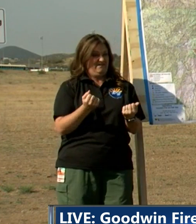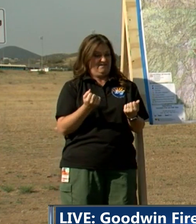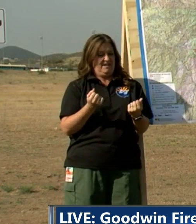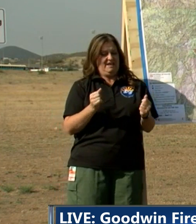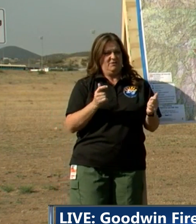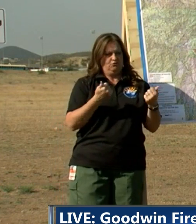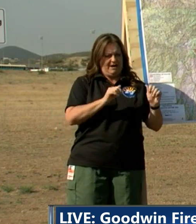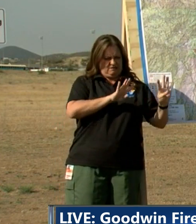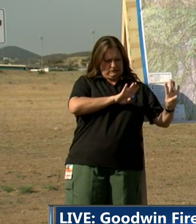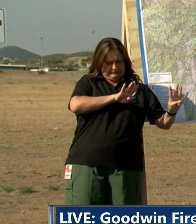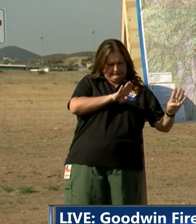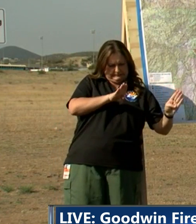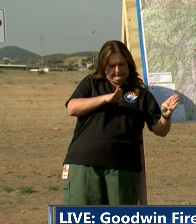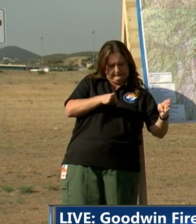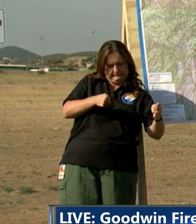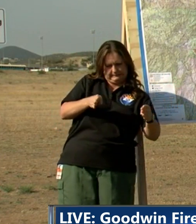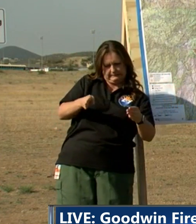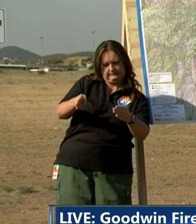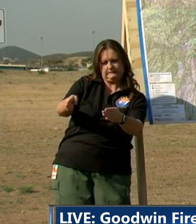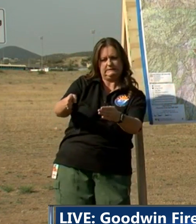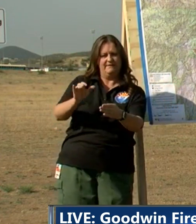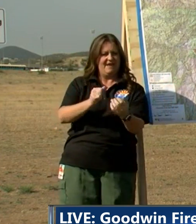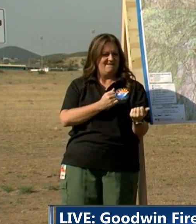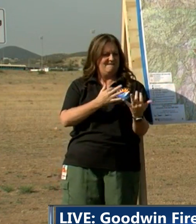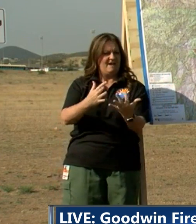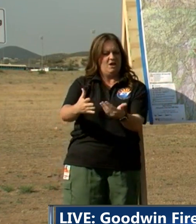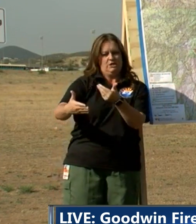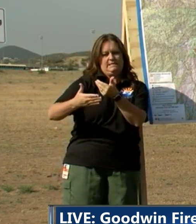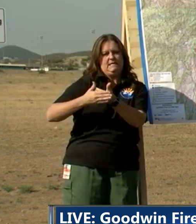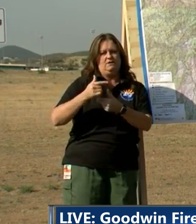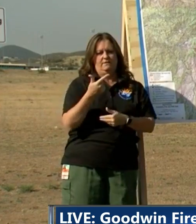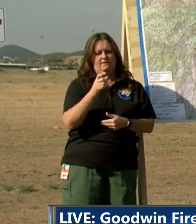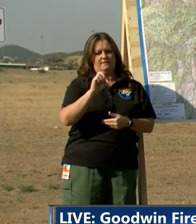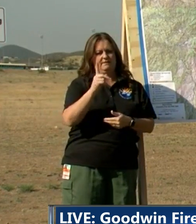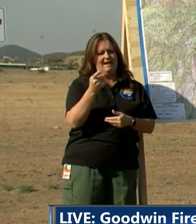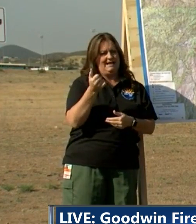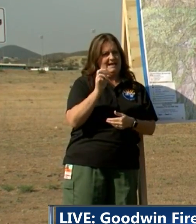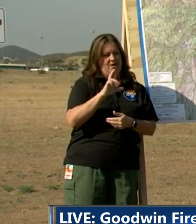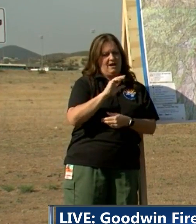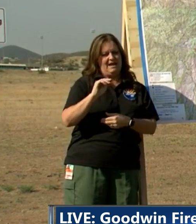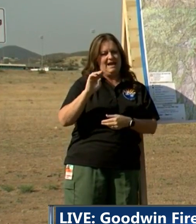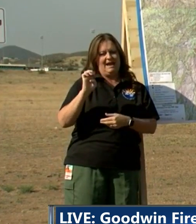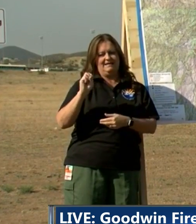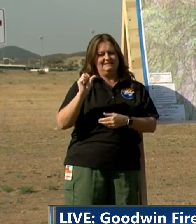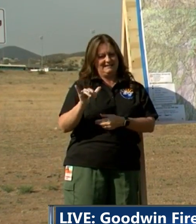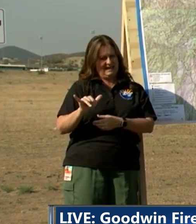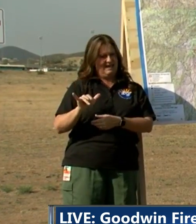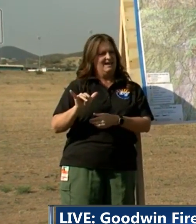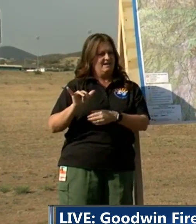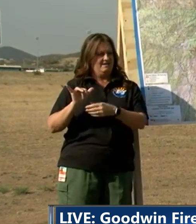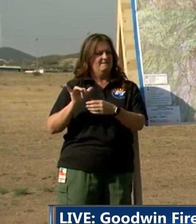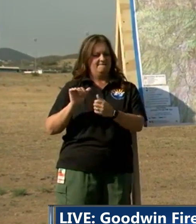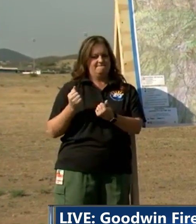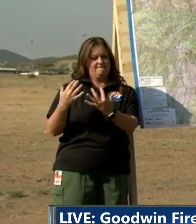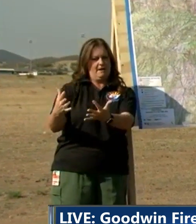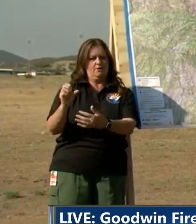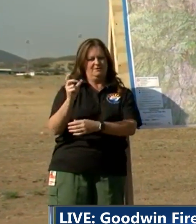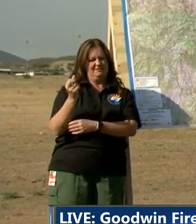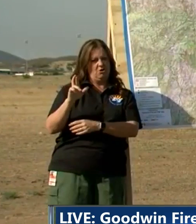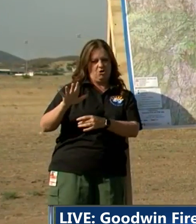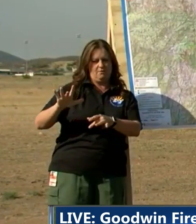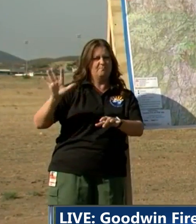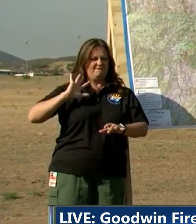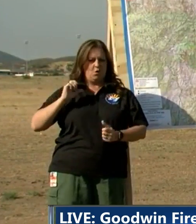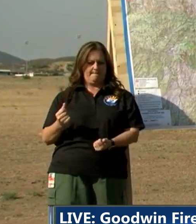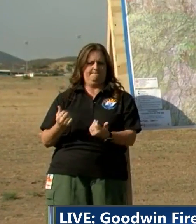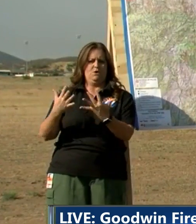the old Gladiator fire scar and to the old SA fire scar that sits off to the east there. So they're just kind